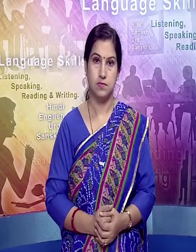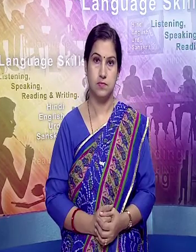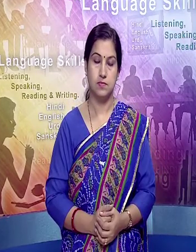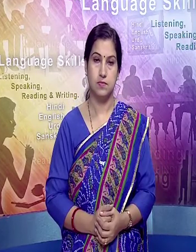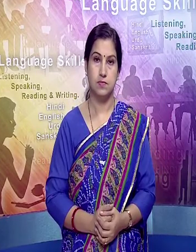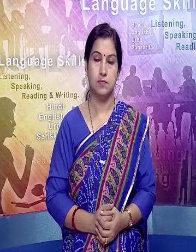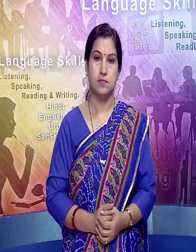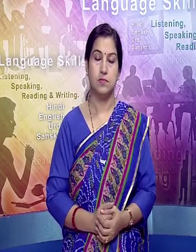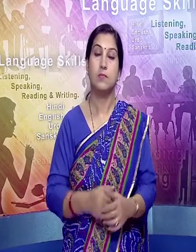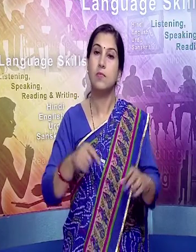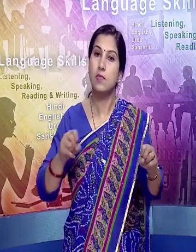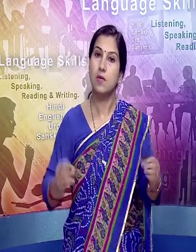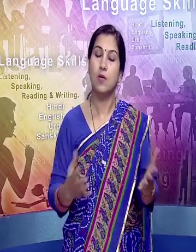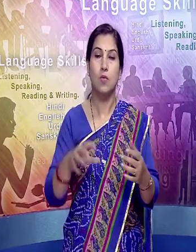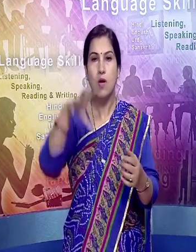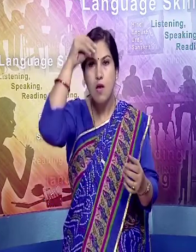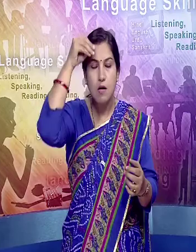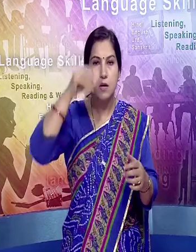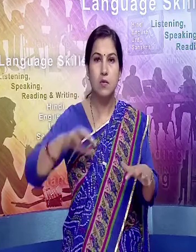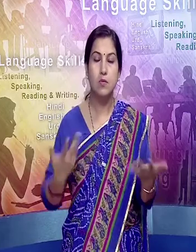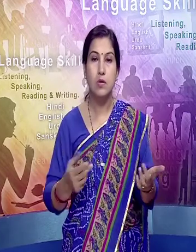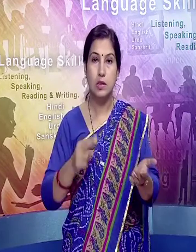Before that, let's learn the nutrition.